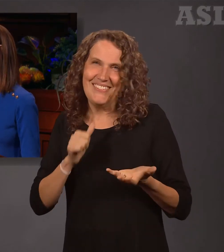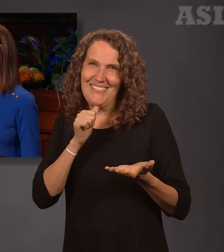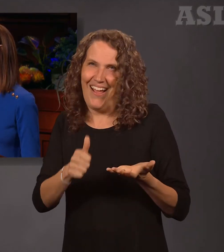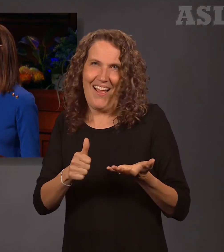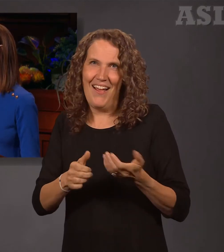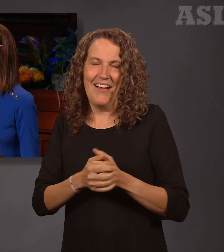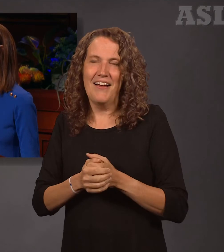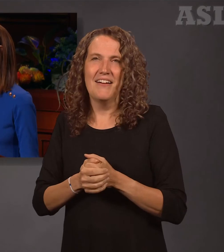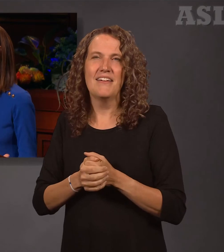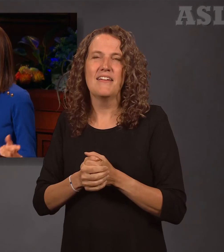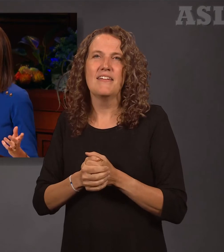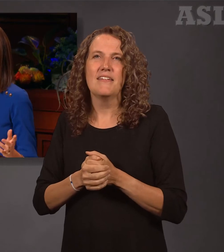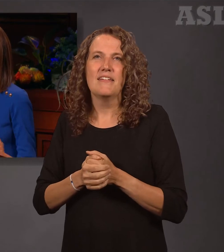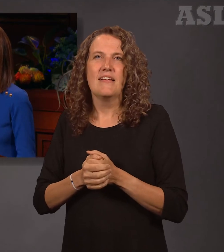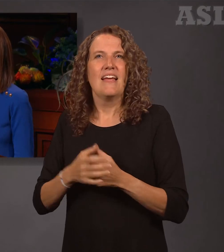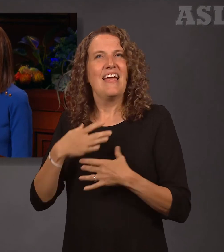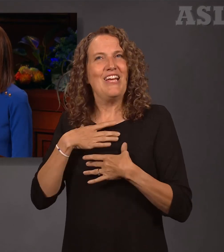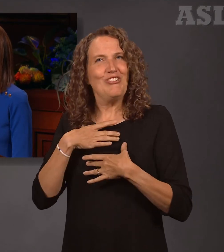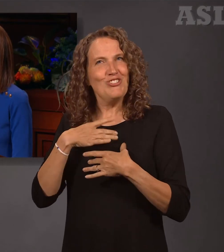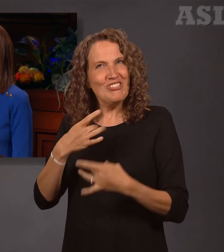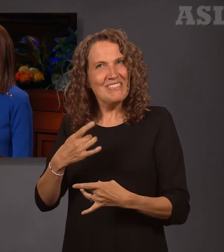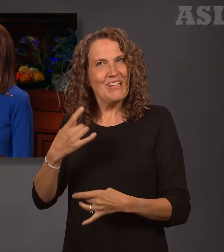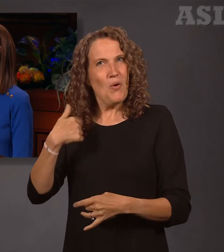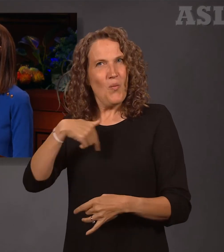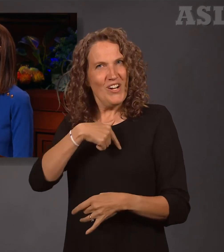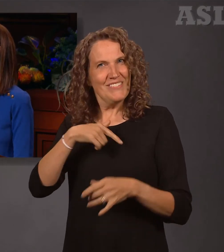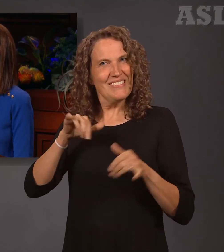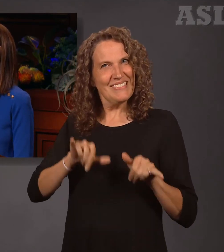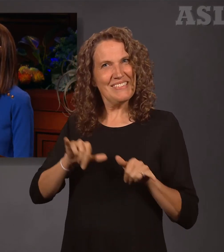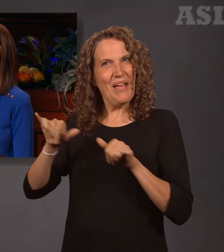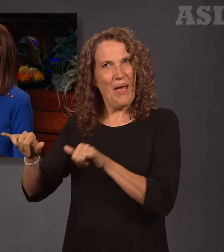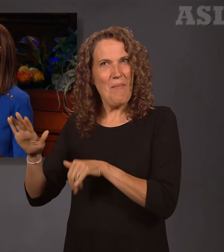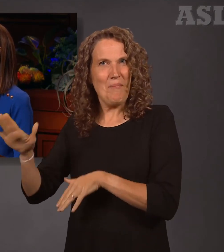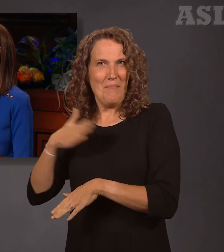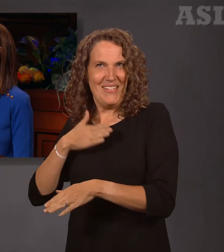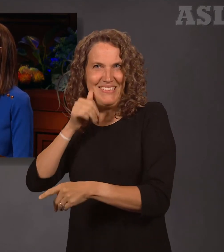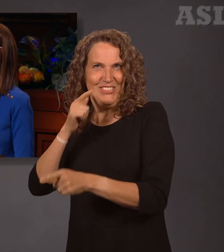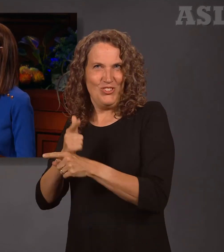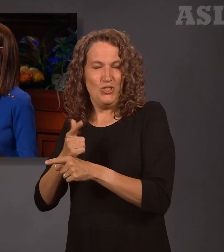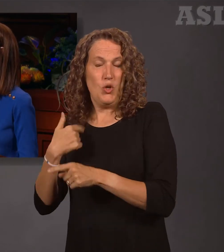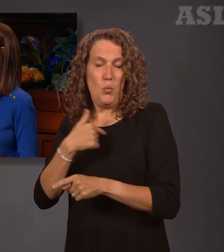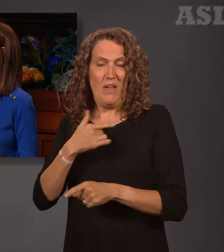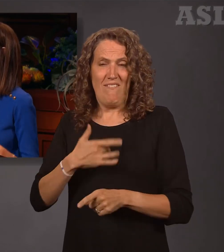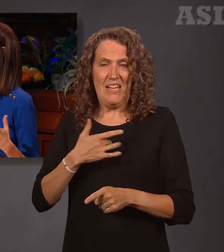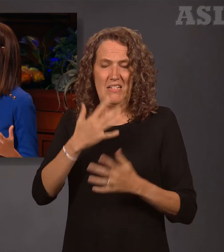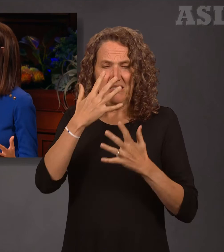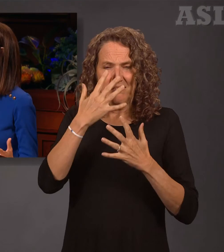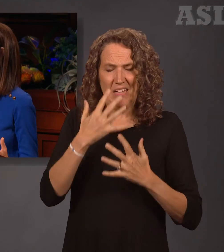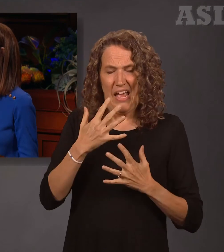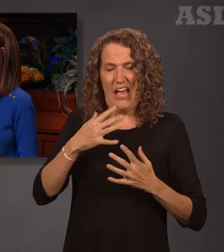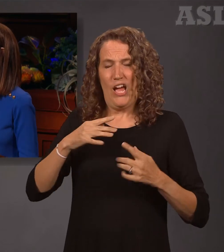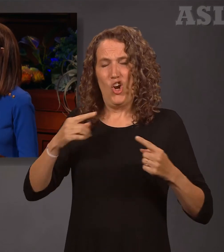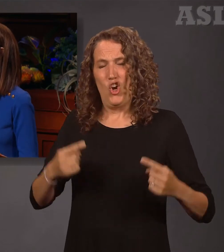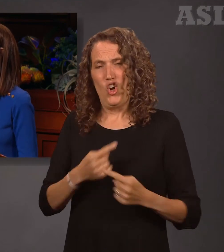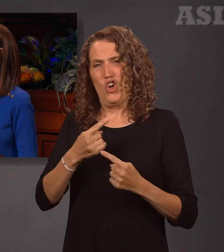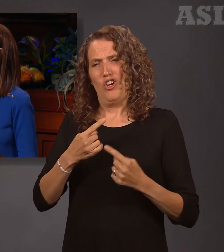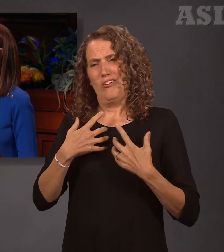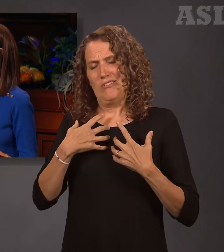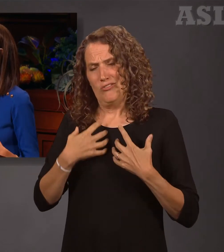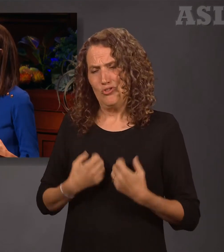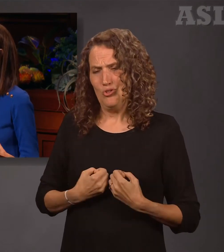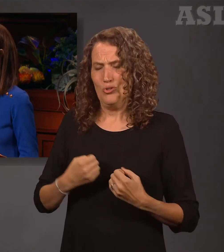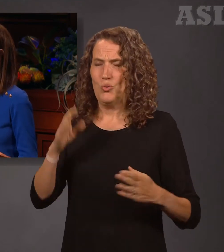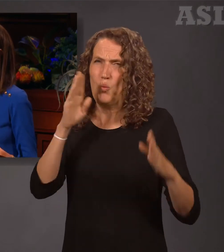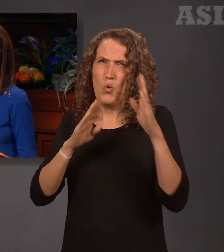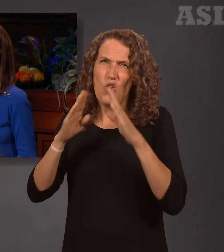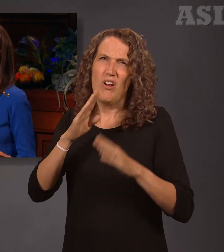isn't it interesting that we like Emily can become so weighed down in sadness or hurt or discouragement or worry